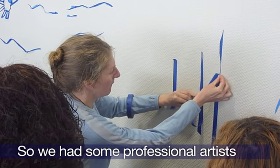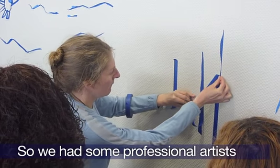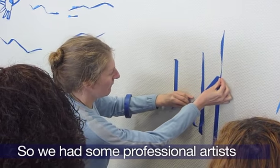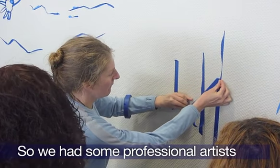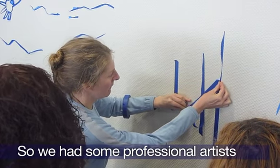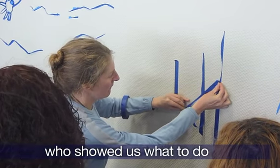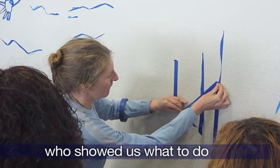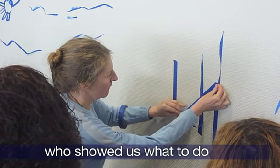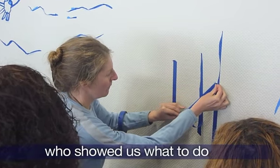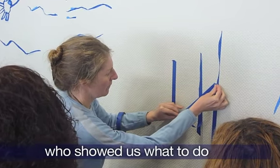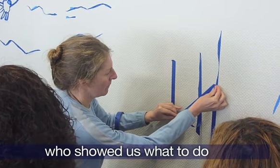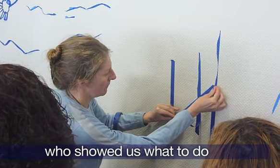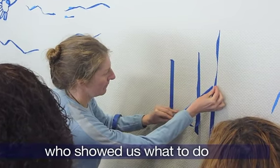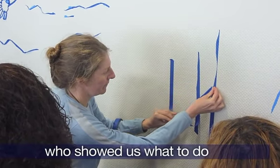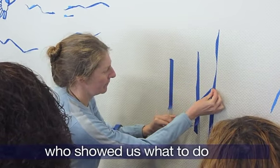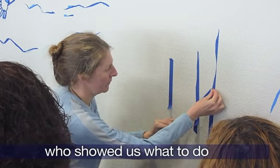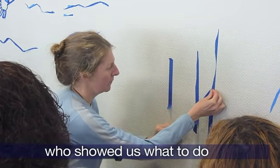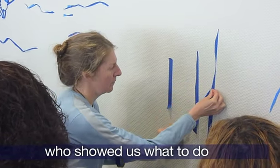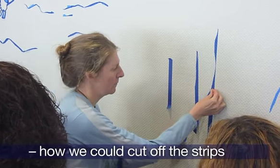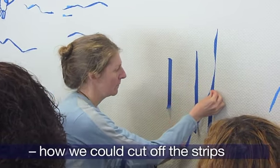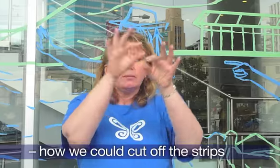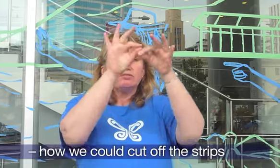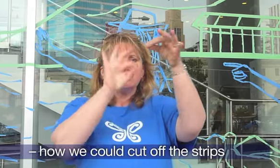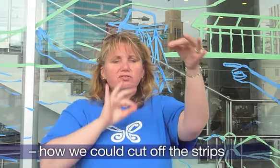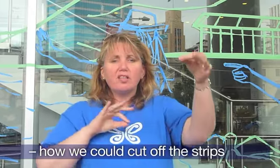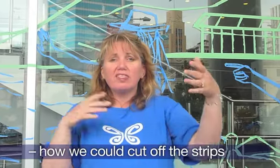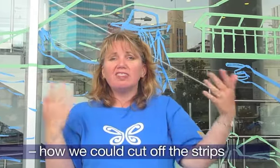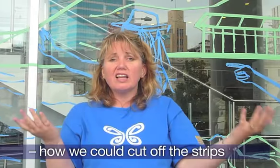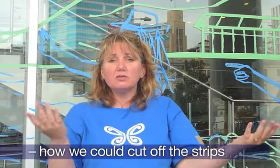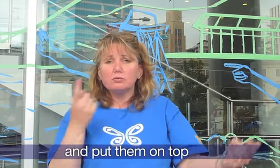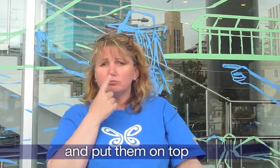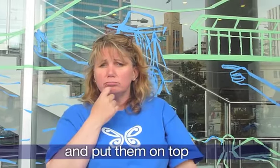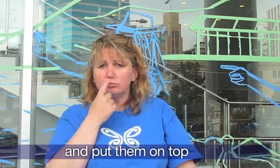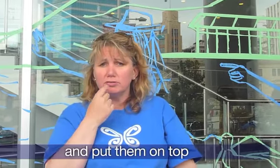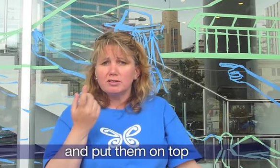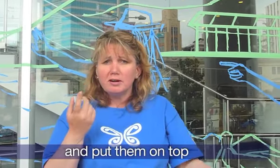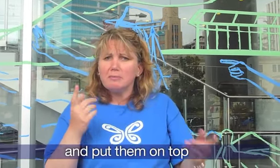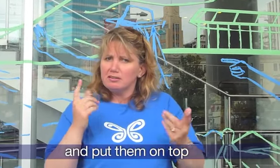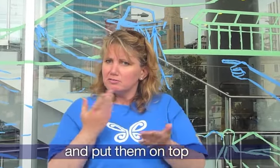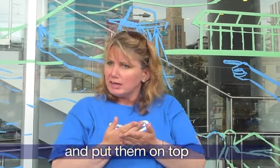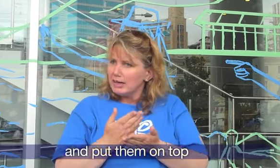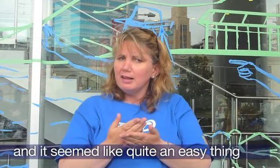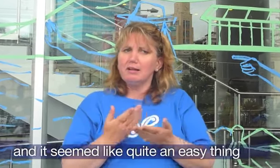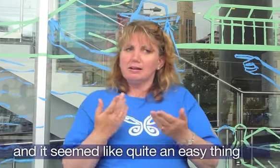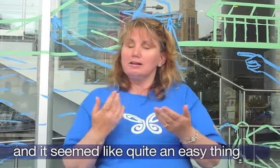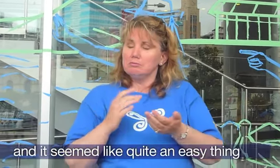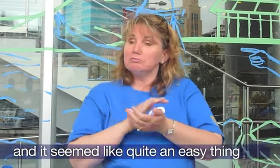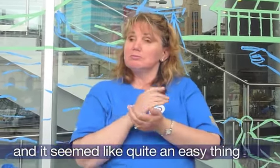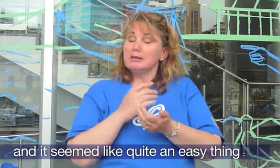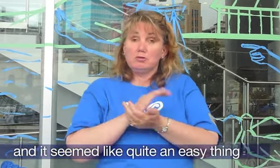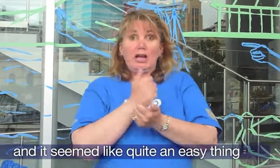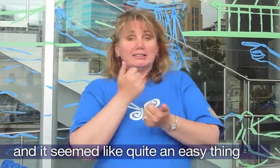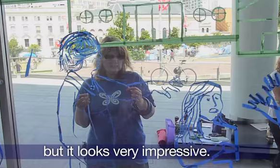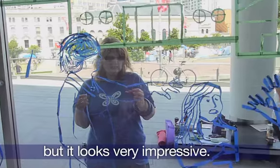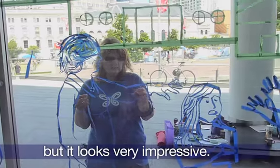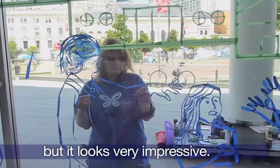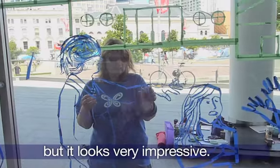speakers, artists, who showed us what to do. How we could cover the strips and put them on top, and it seemed quite an easy thing, but it looks very